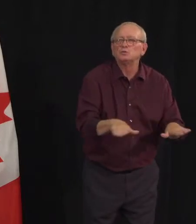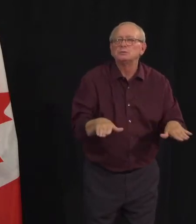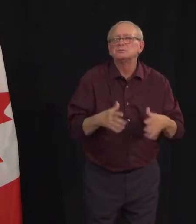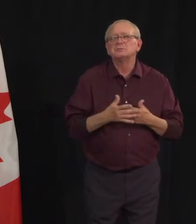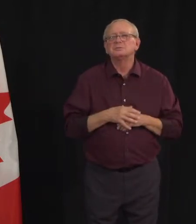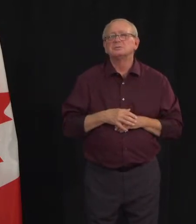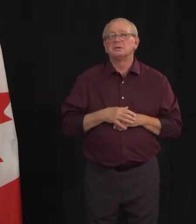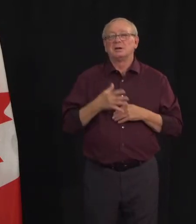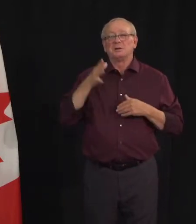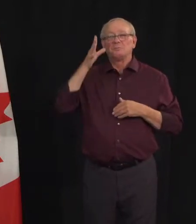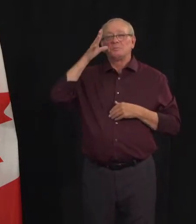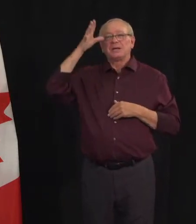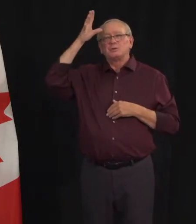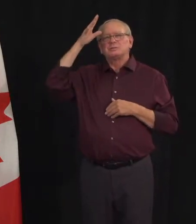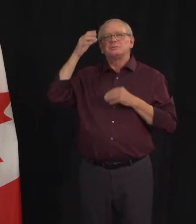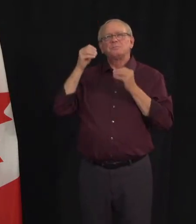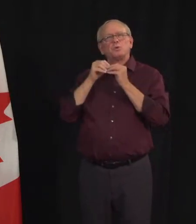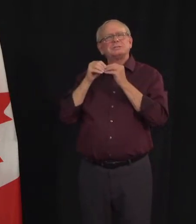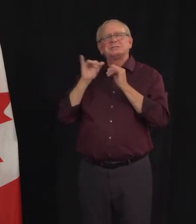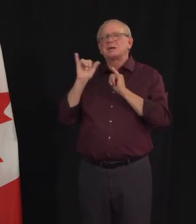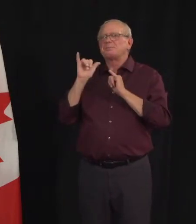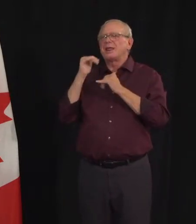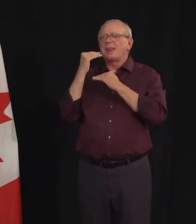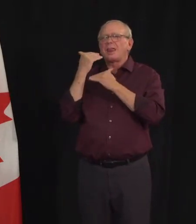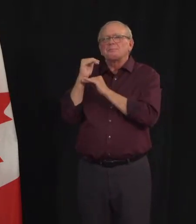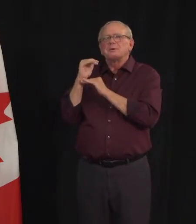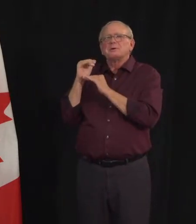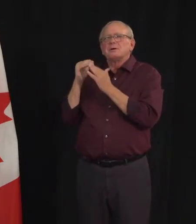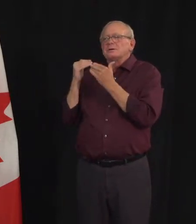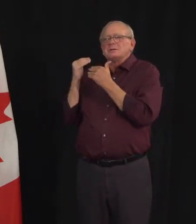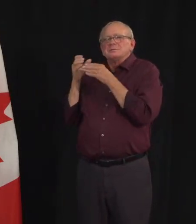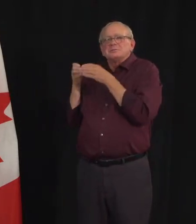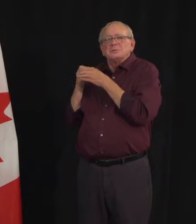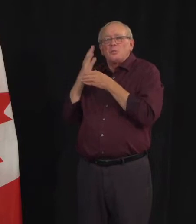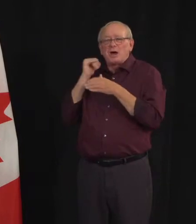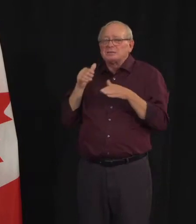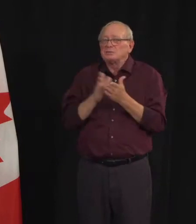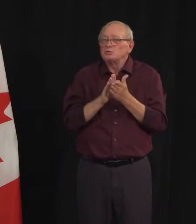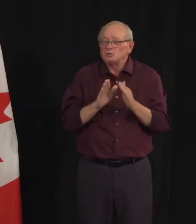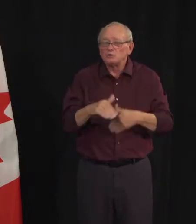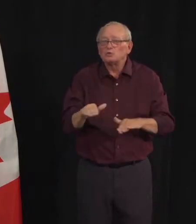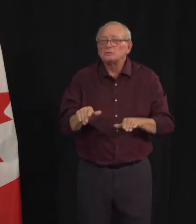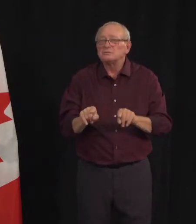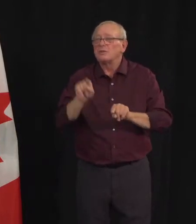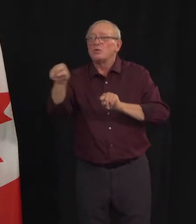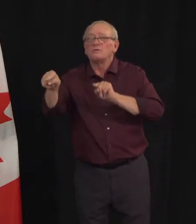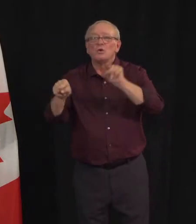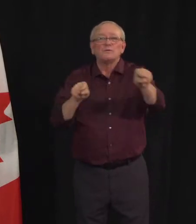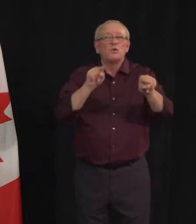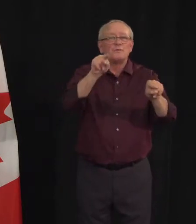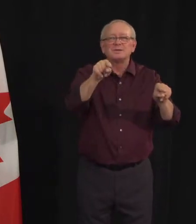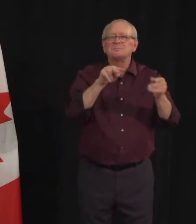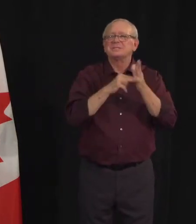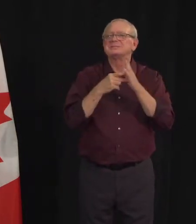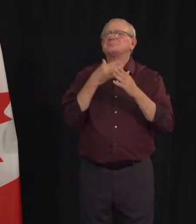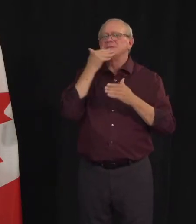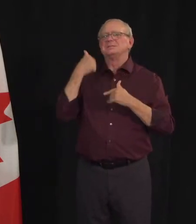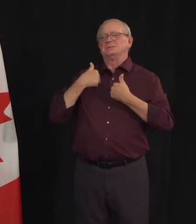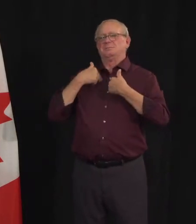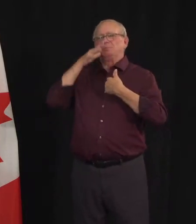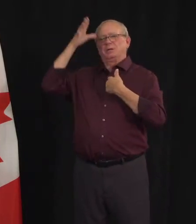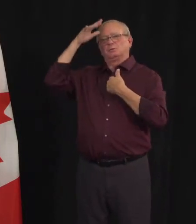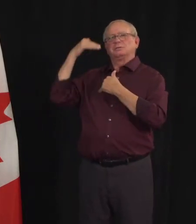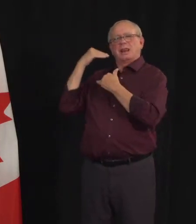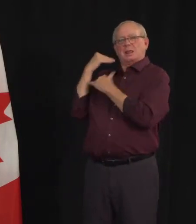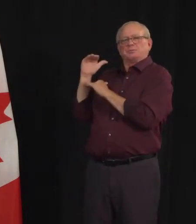social gatherings or having time spent with others outside of the household in the first several weeks of